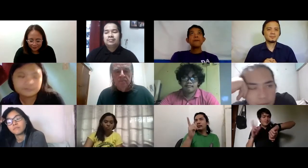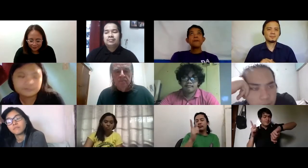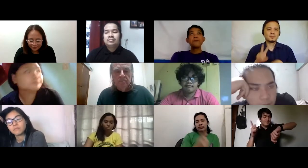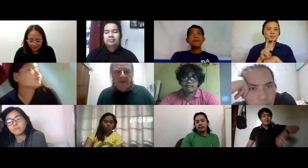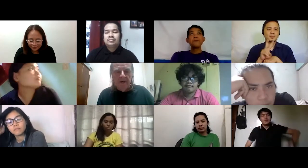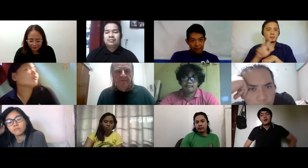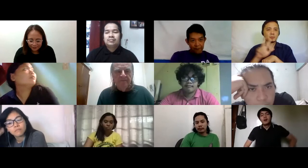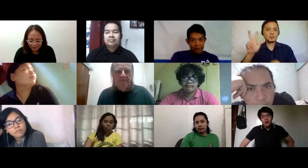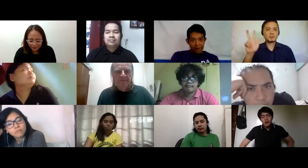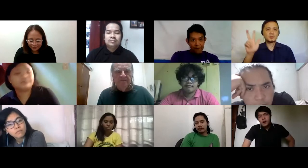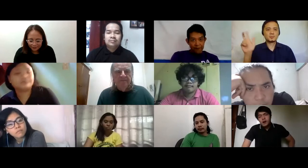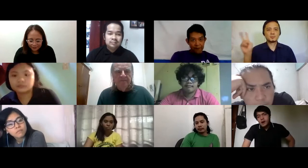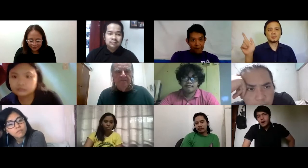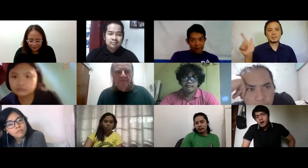Okay?